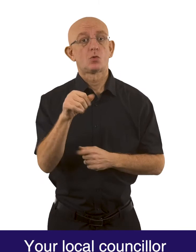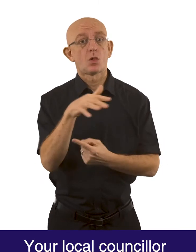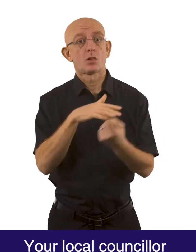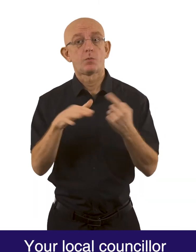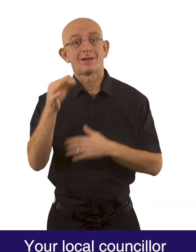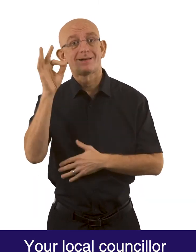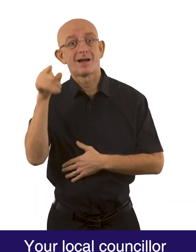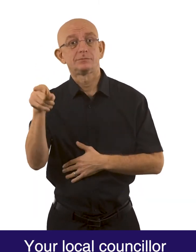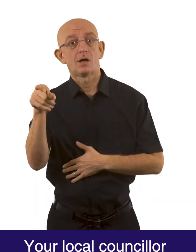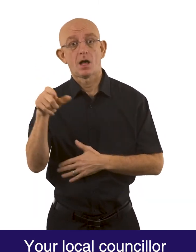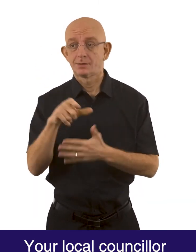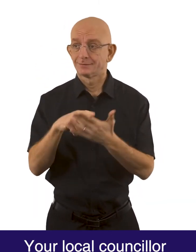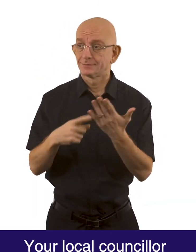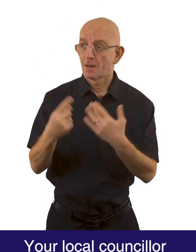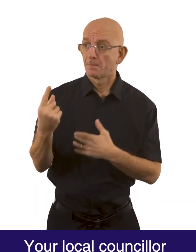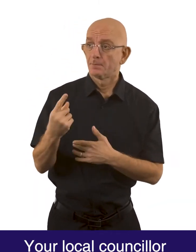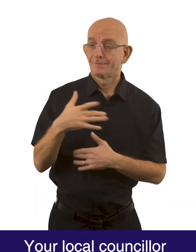your local councillor,